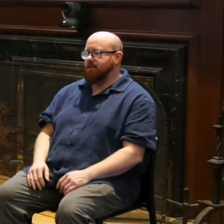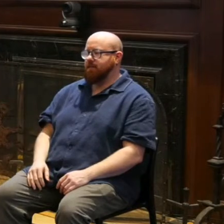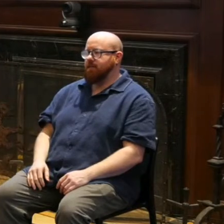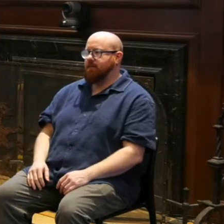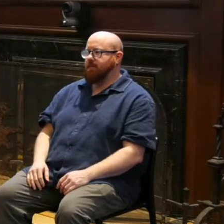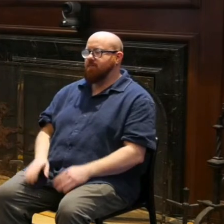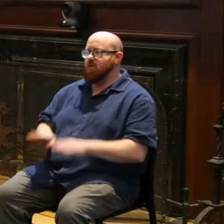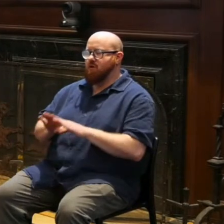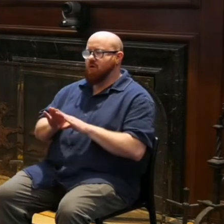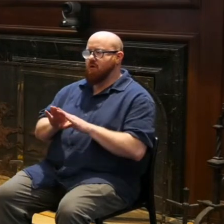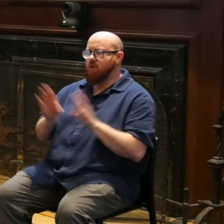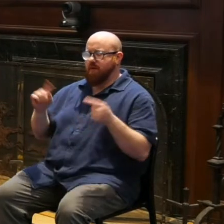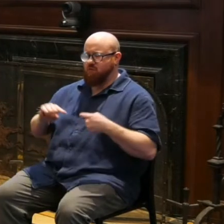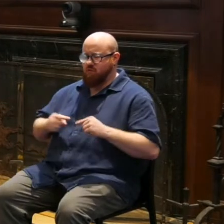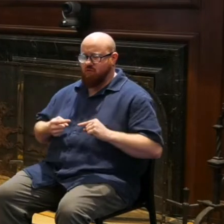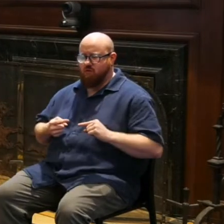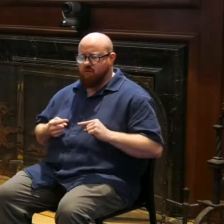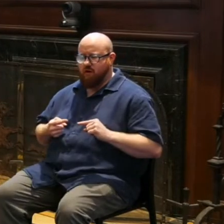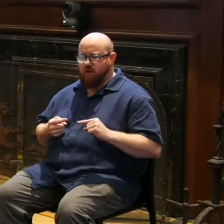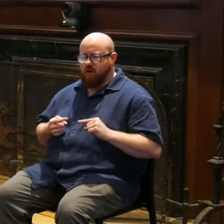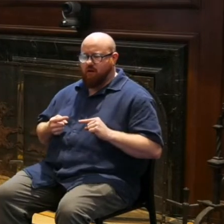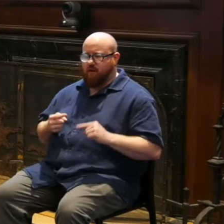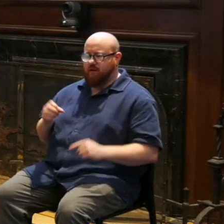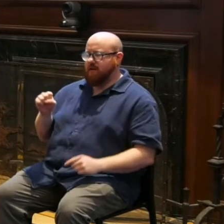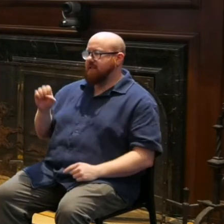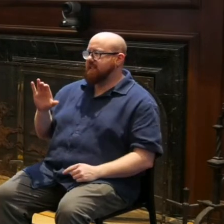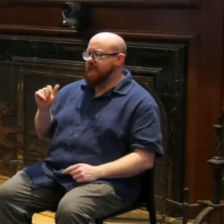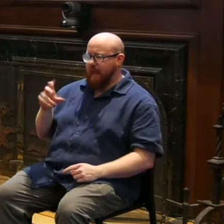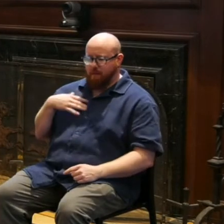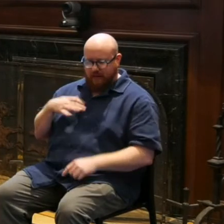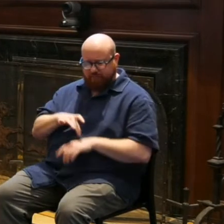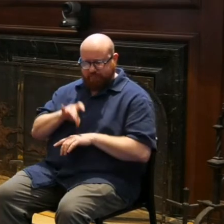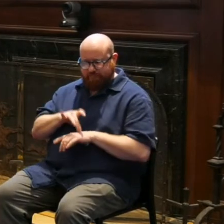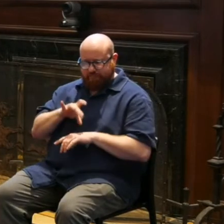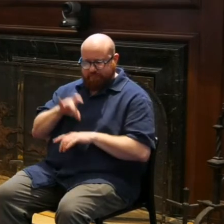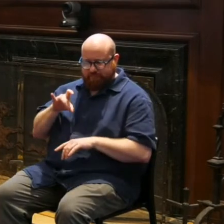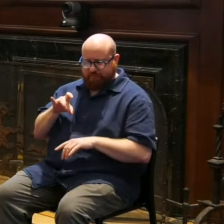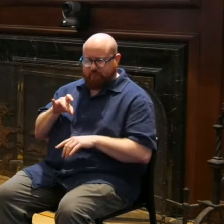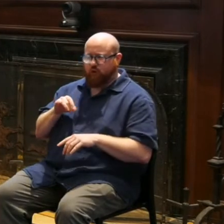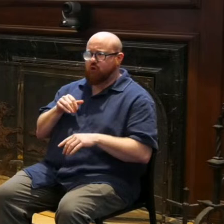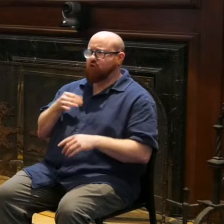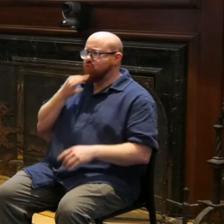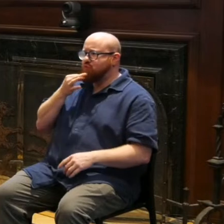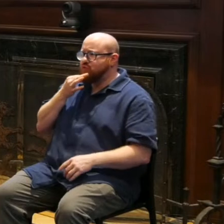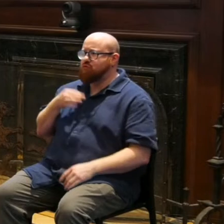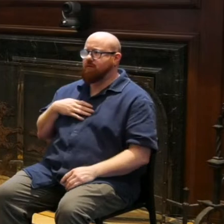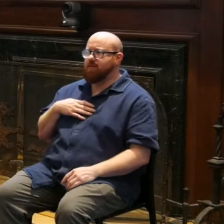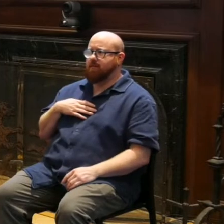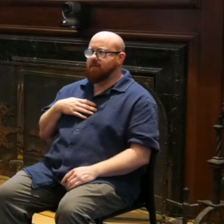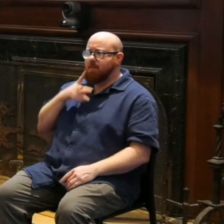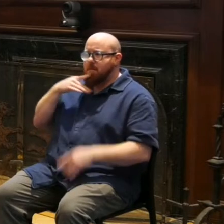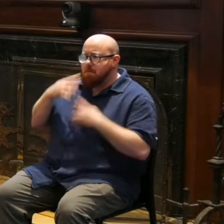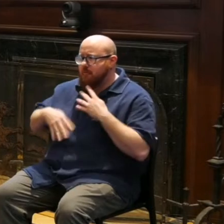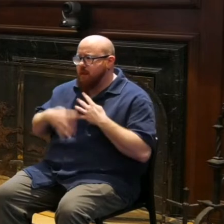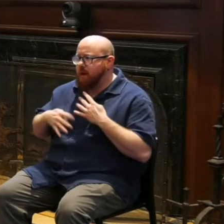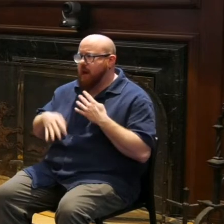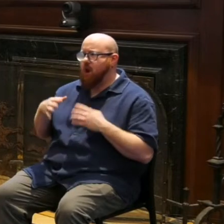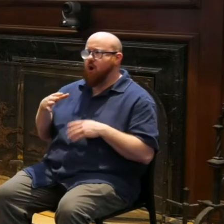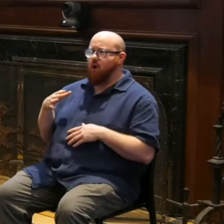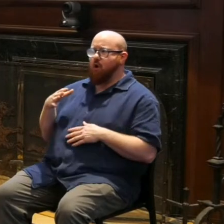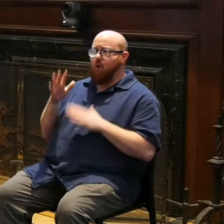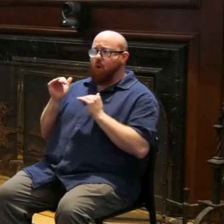Open wound. Scab picked too soon. Bleeding. Hoping you'll bandage